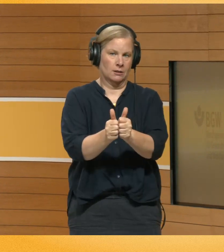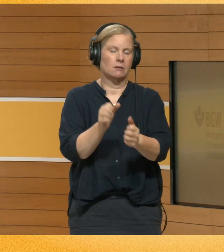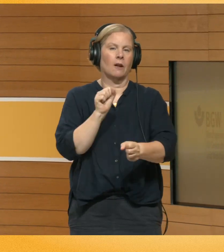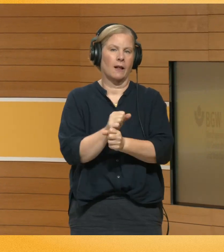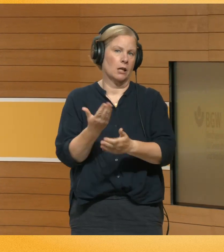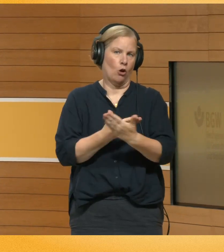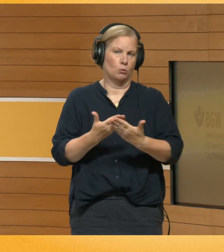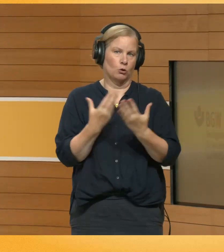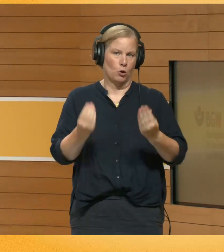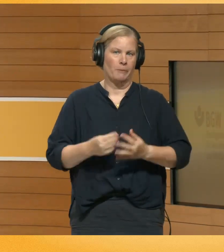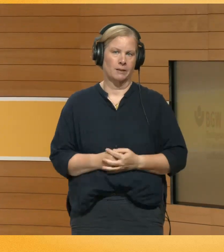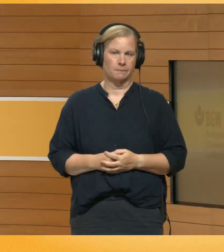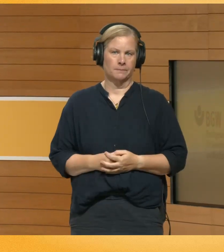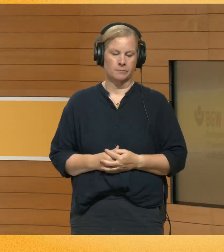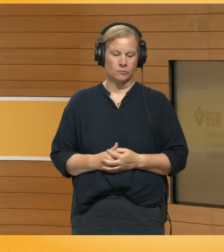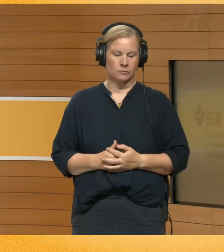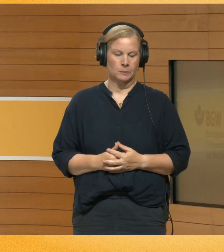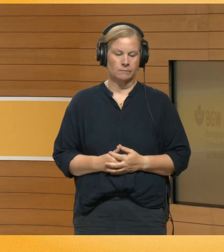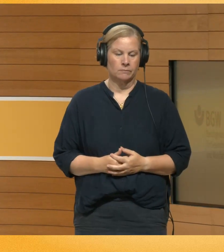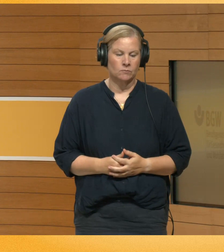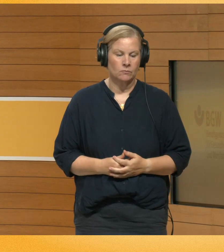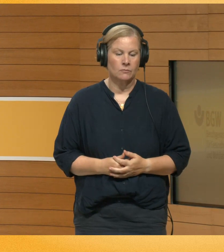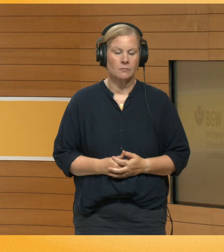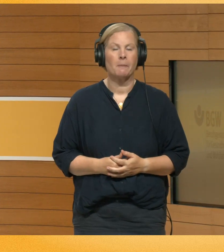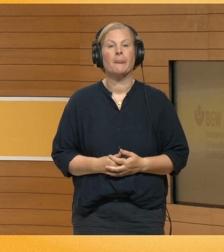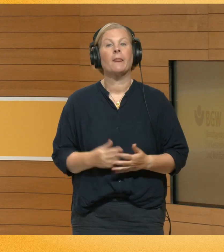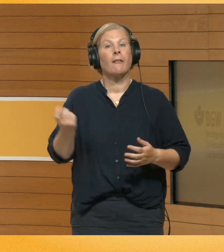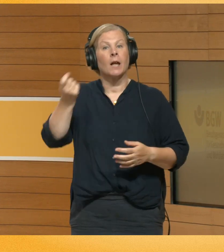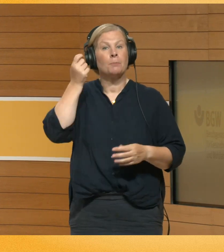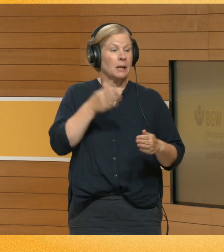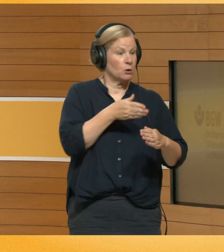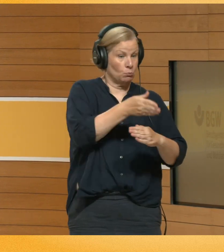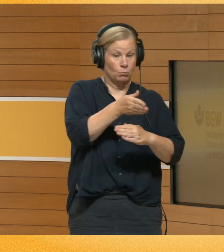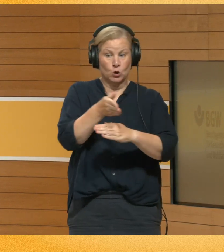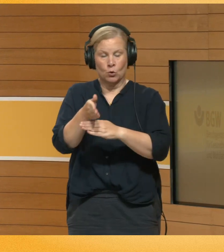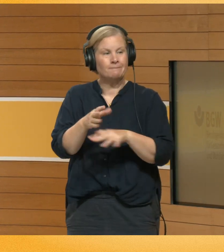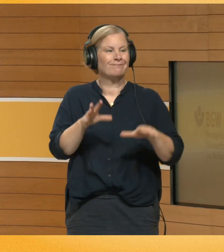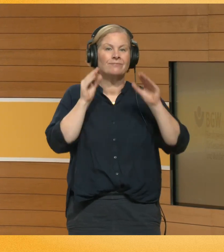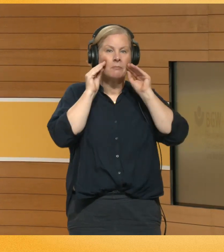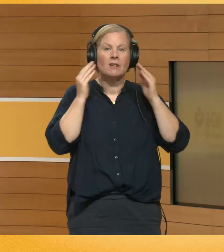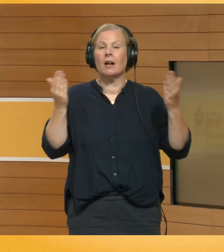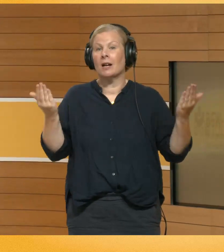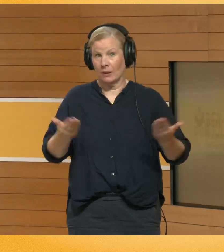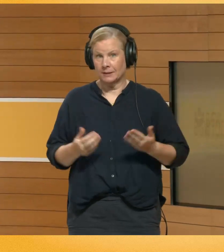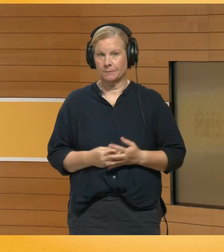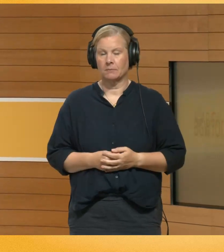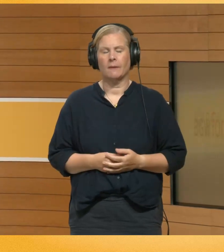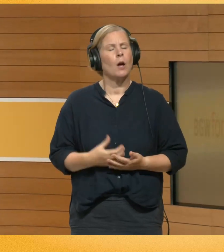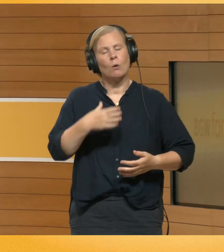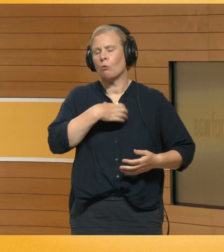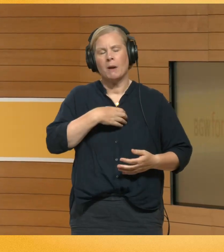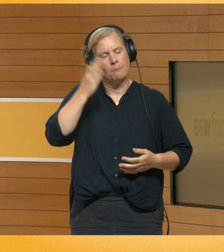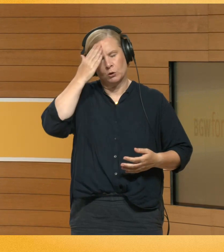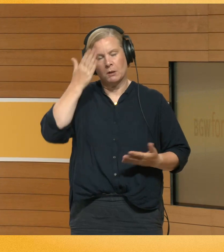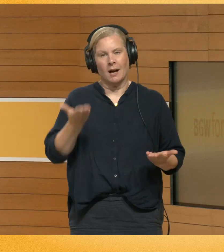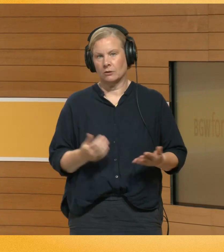instance. You can have them trained in such training courses. When visiting organizations, we